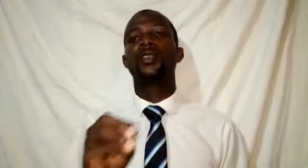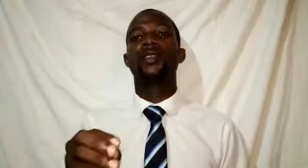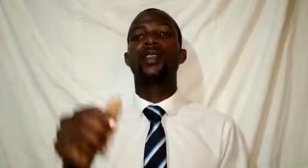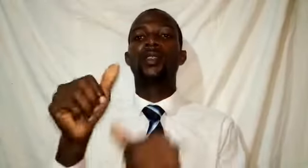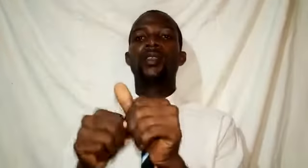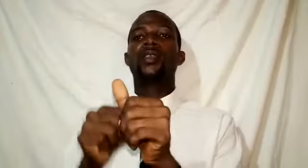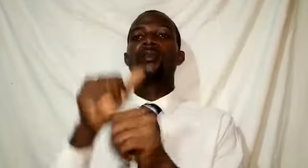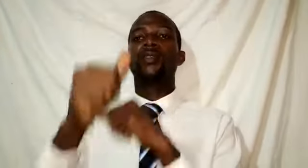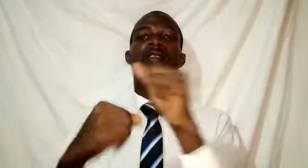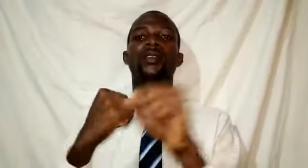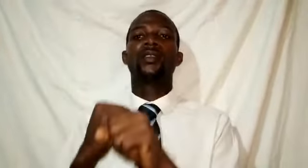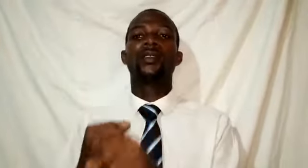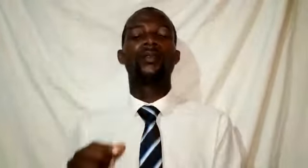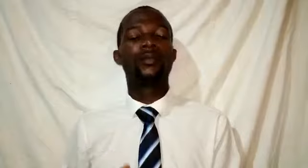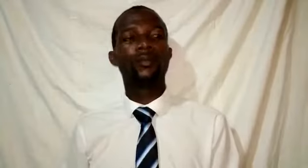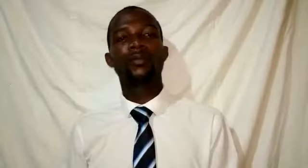annum. Solution.